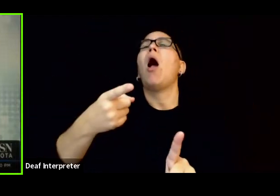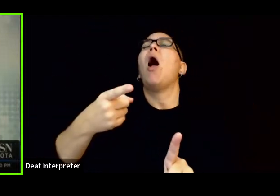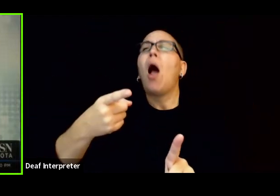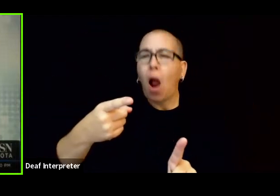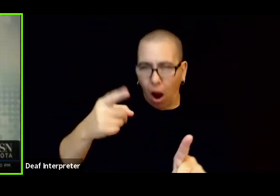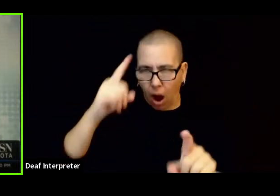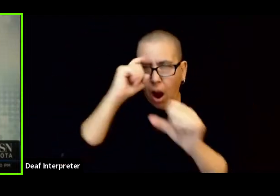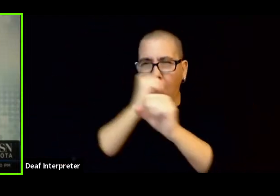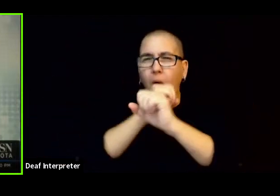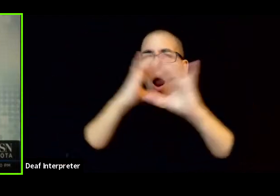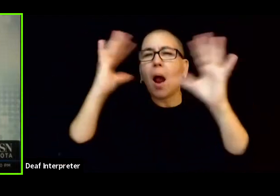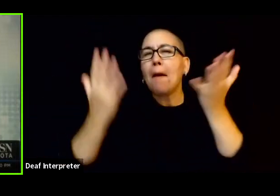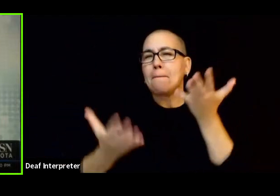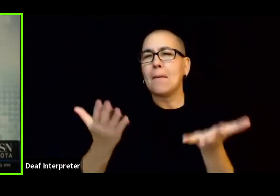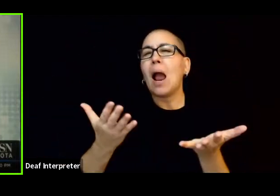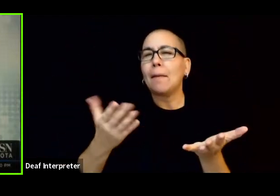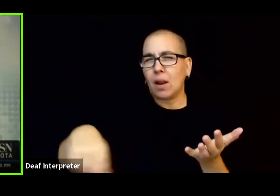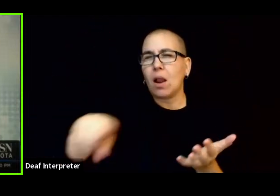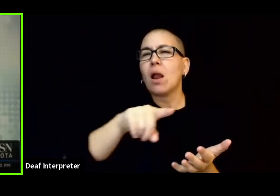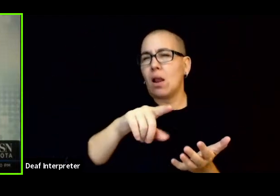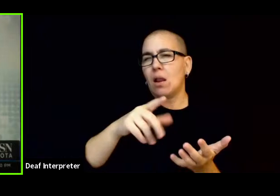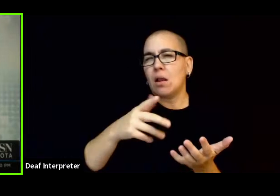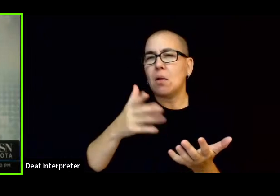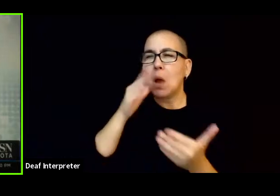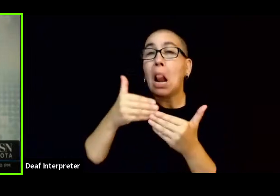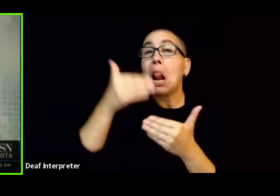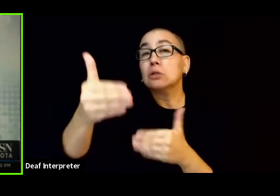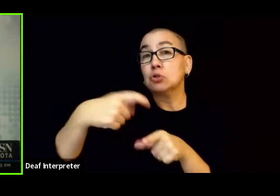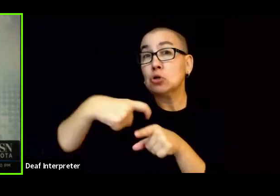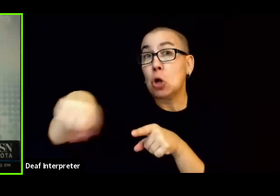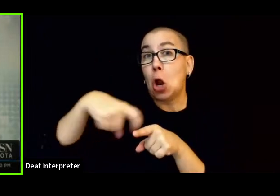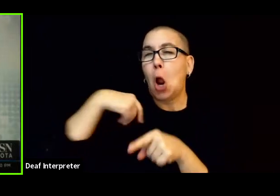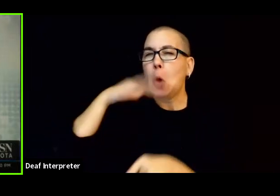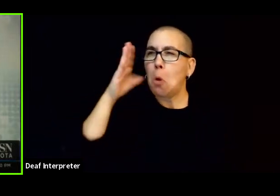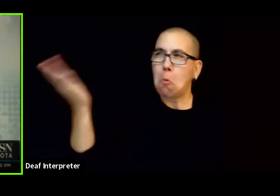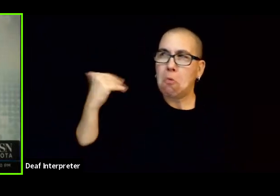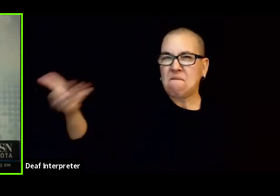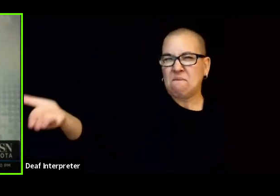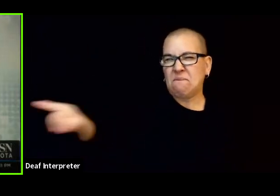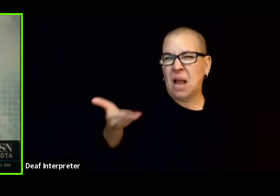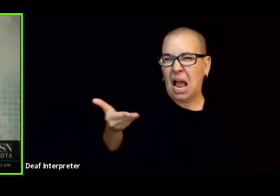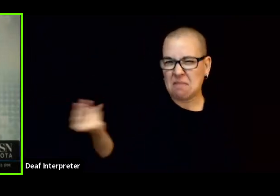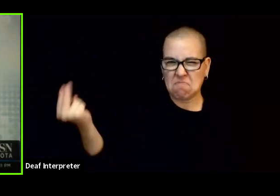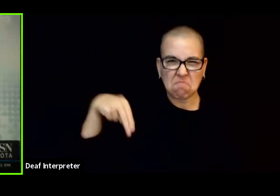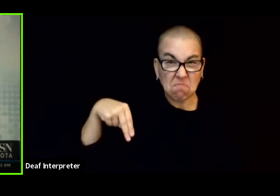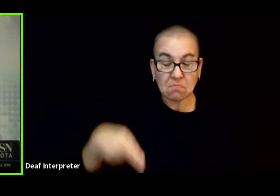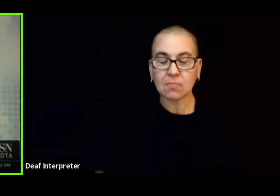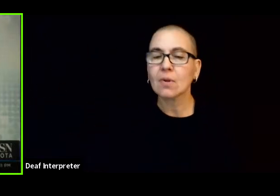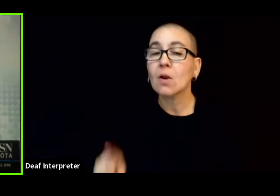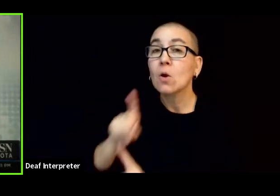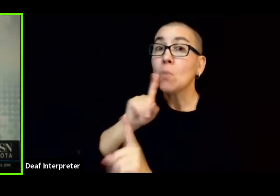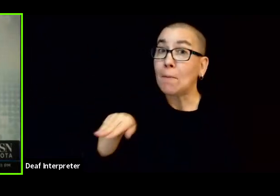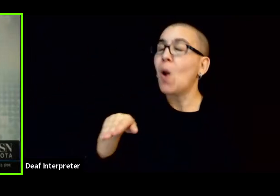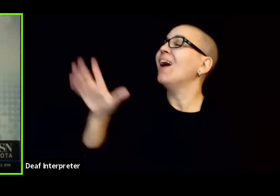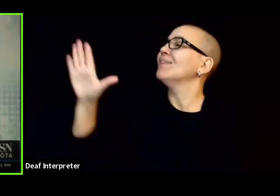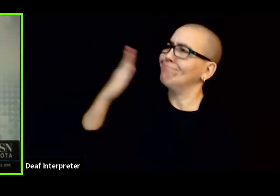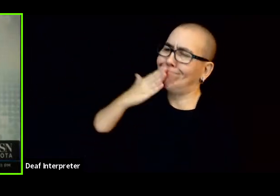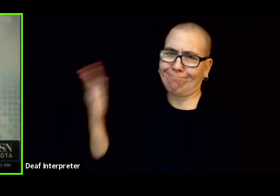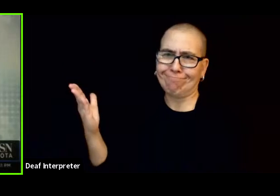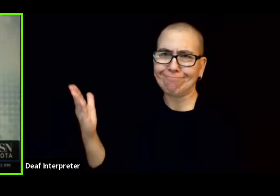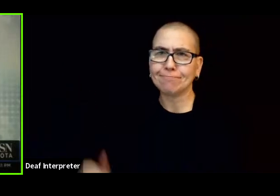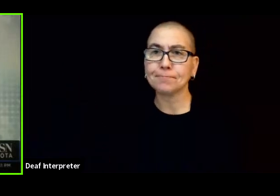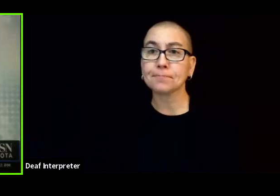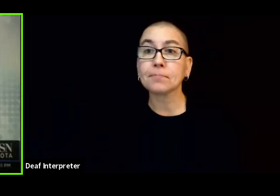Thank you. Okay, Okay, next one on the queue is Catherine